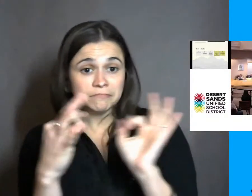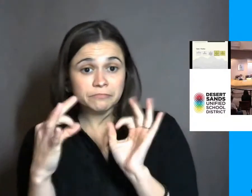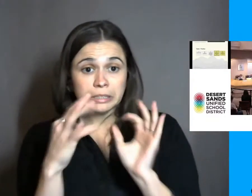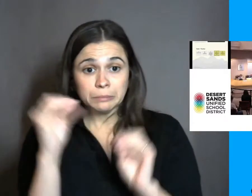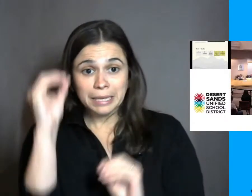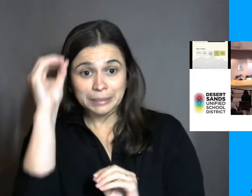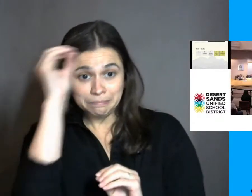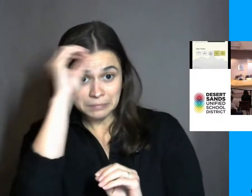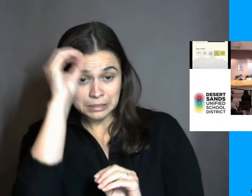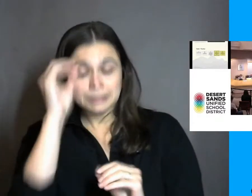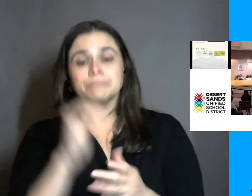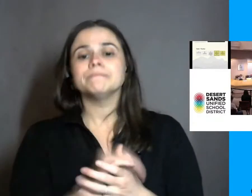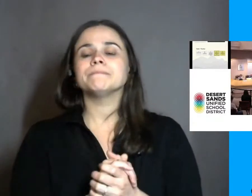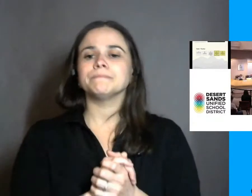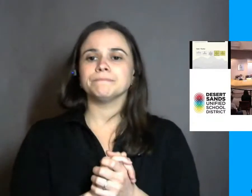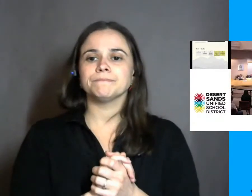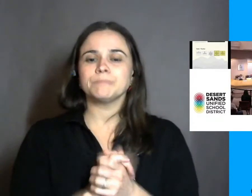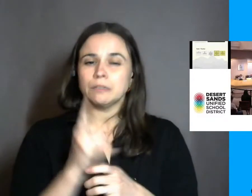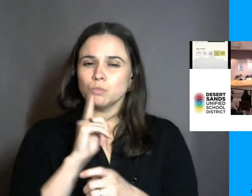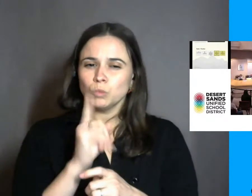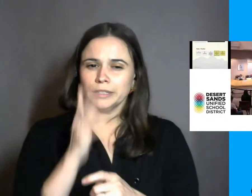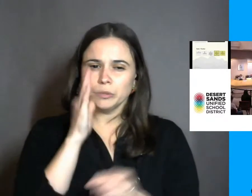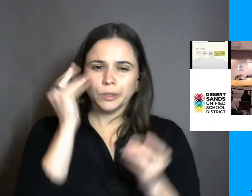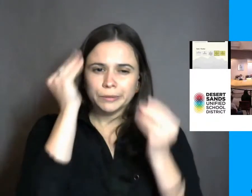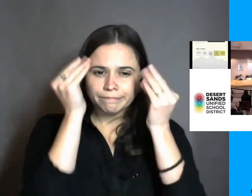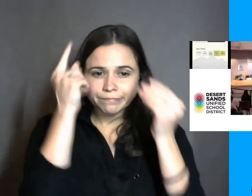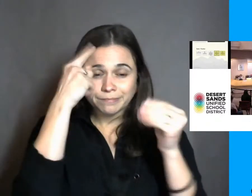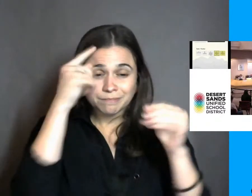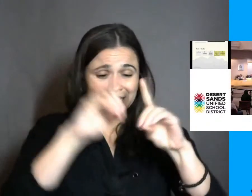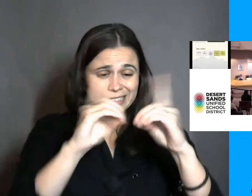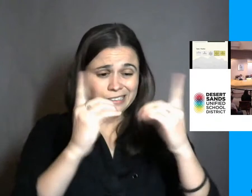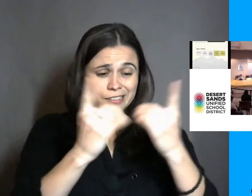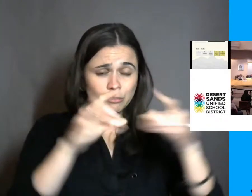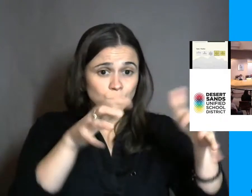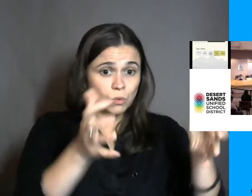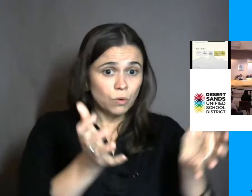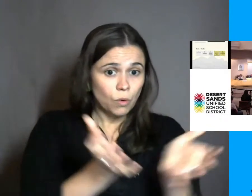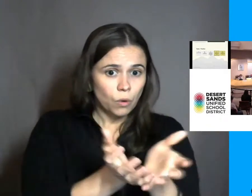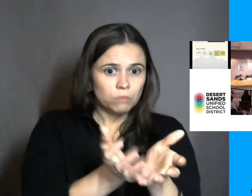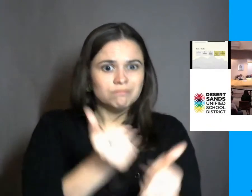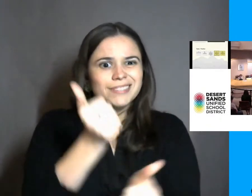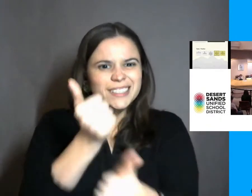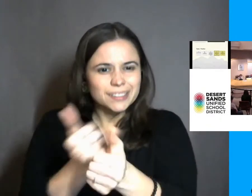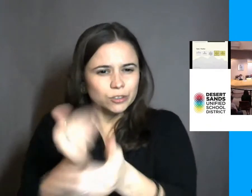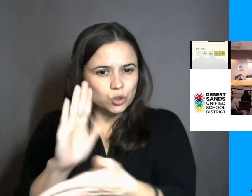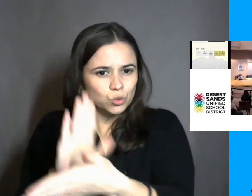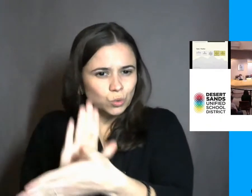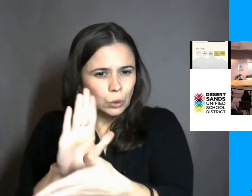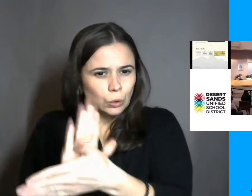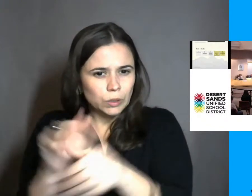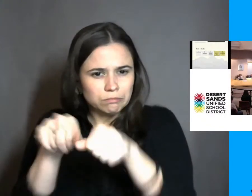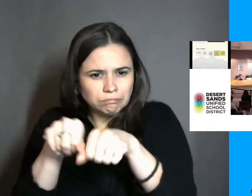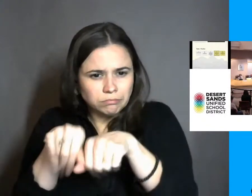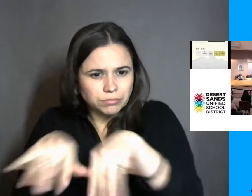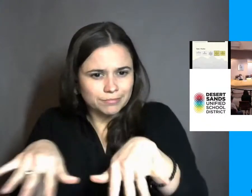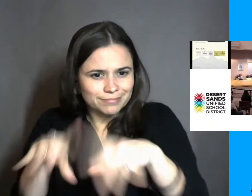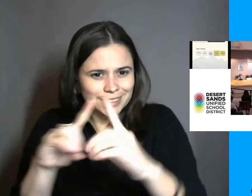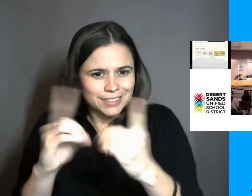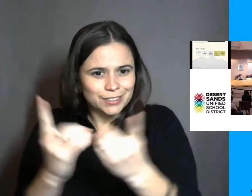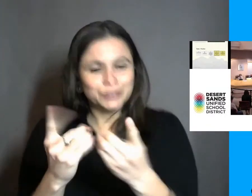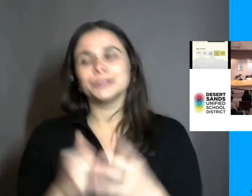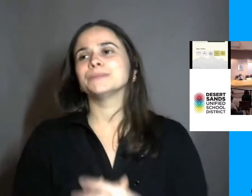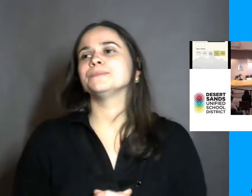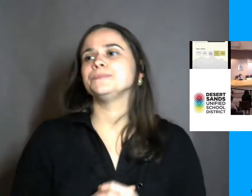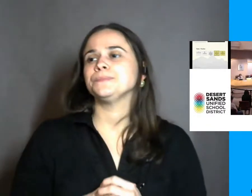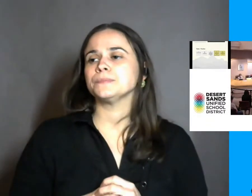at a whole and every campus within the district. After that, we're going to move on to develop the implementation plan. And really, what does that,